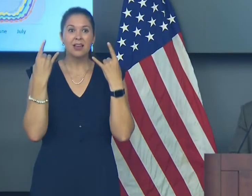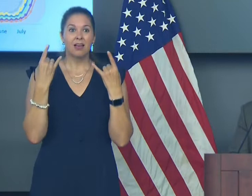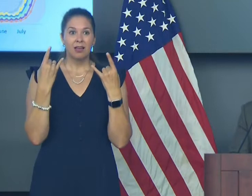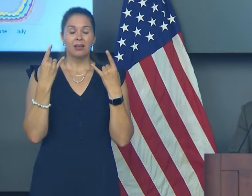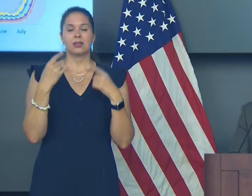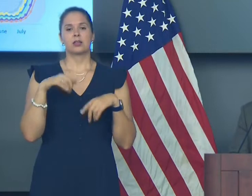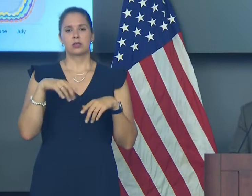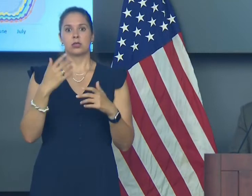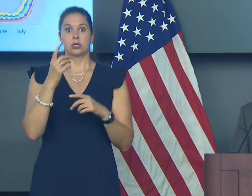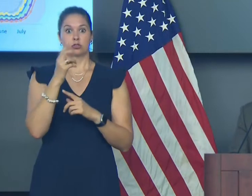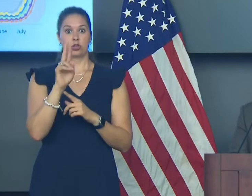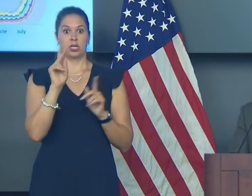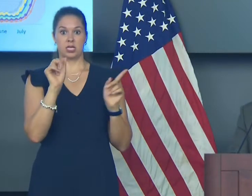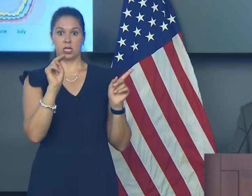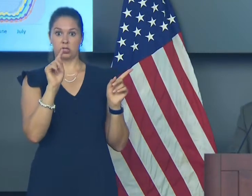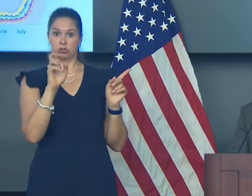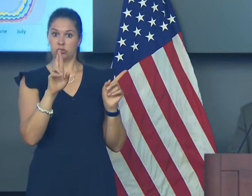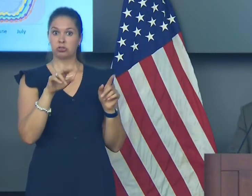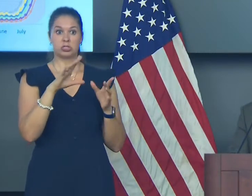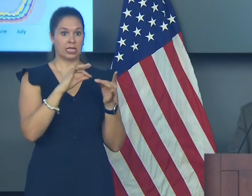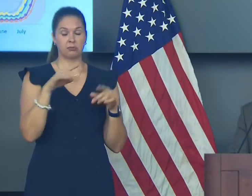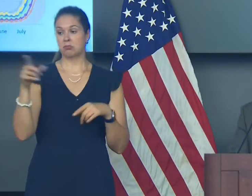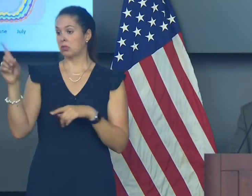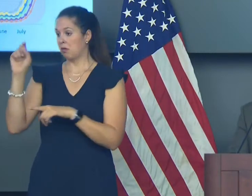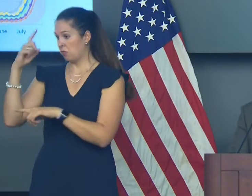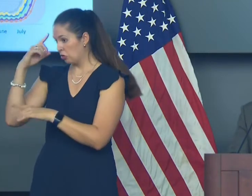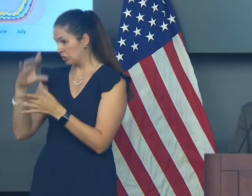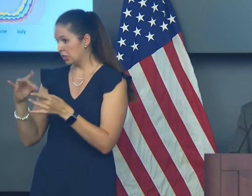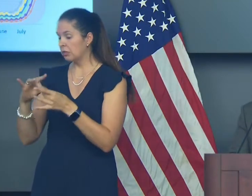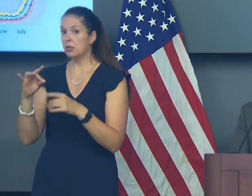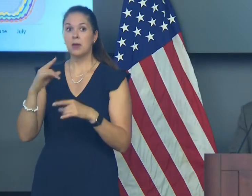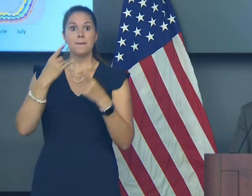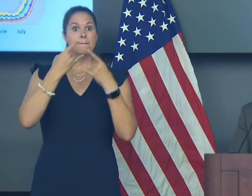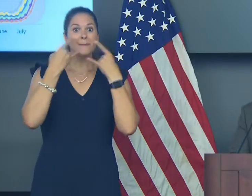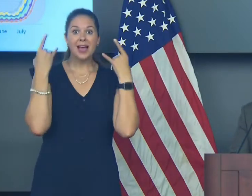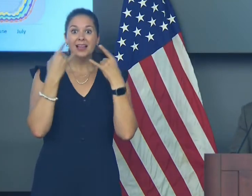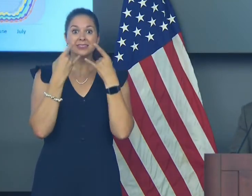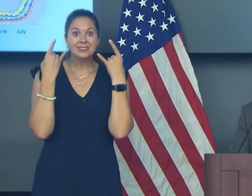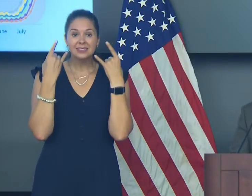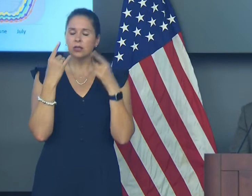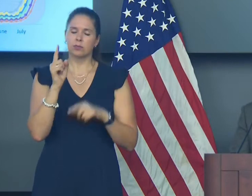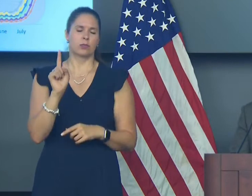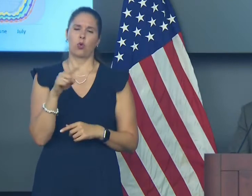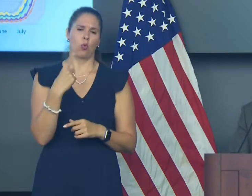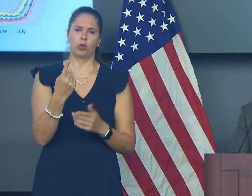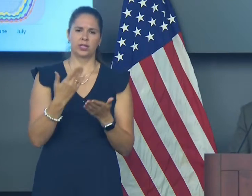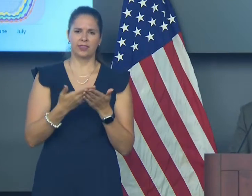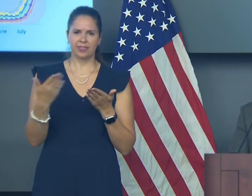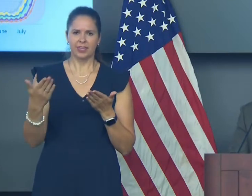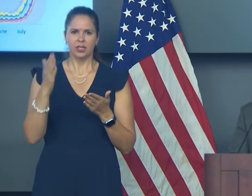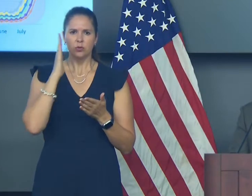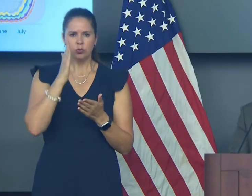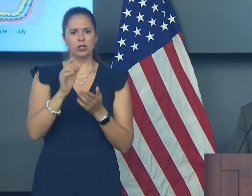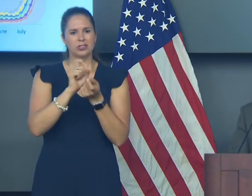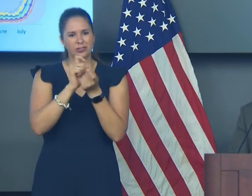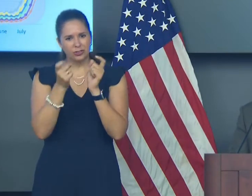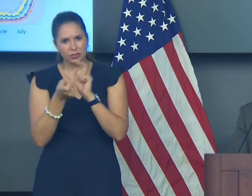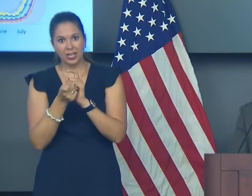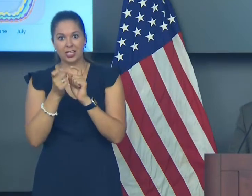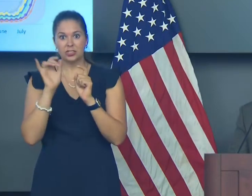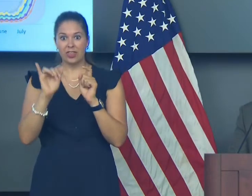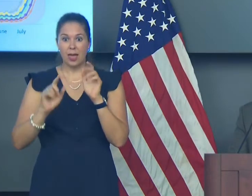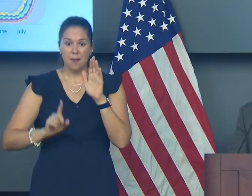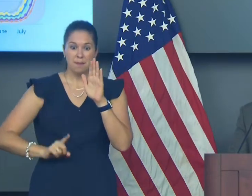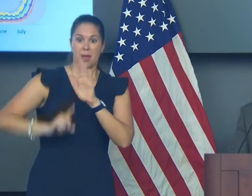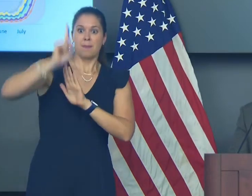Right now, as Dr. Cantor has said, as the governor has said, masks are the only thing that will change the course of this